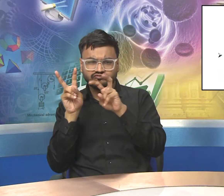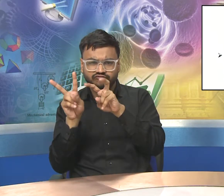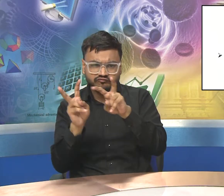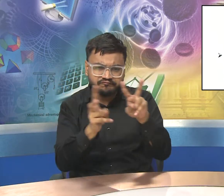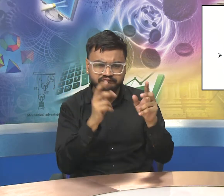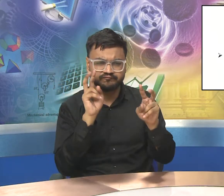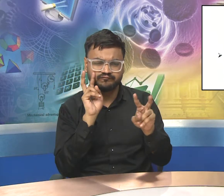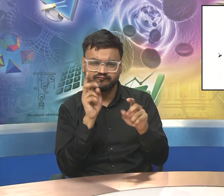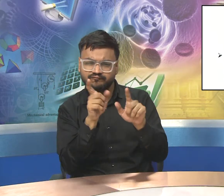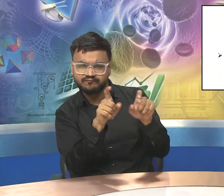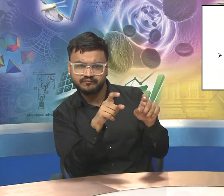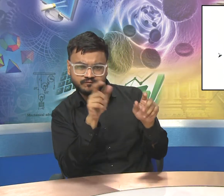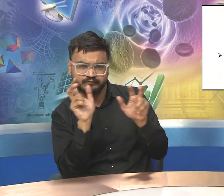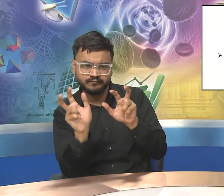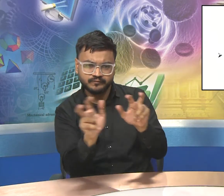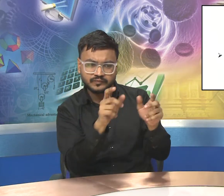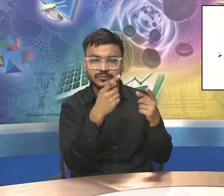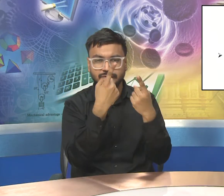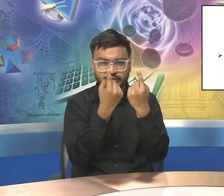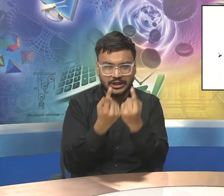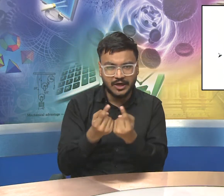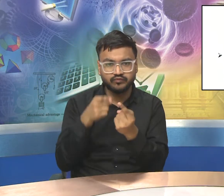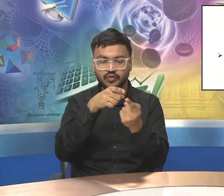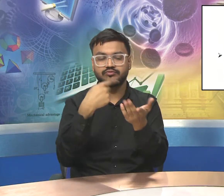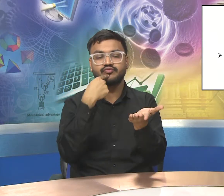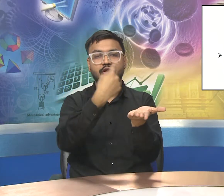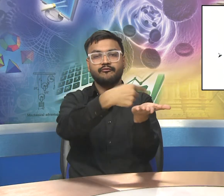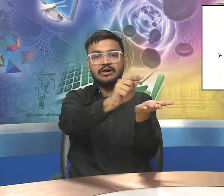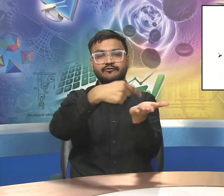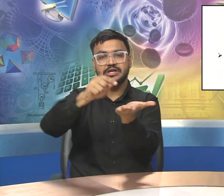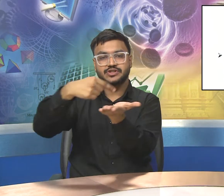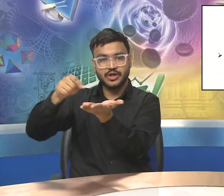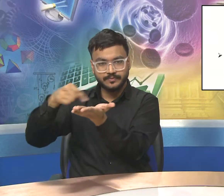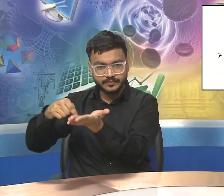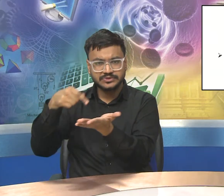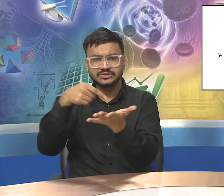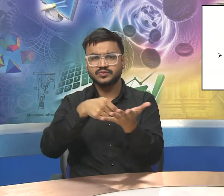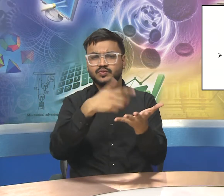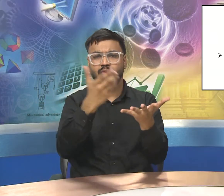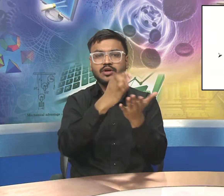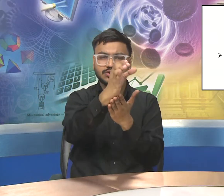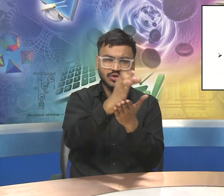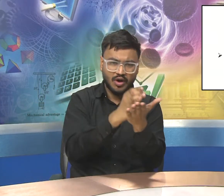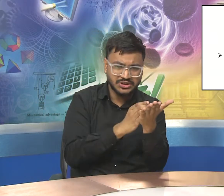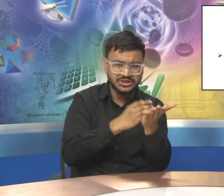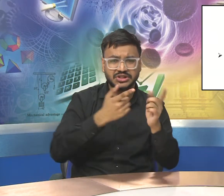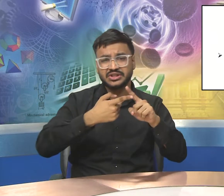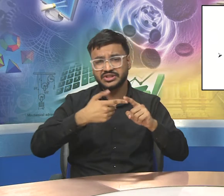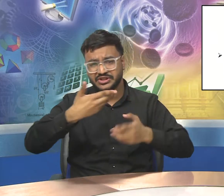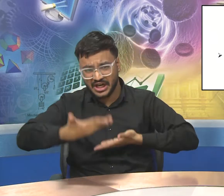is responsible for training professionals in disability related courses.